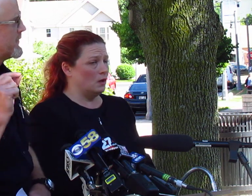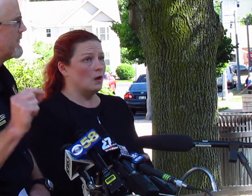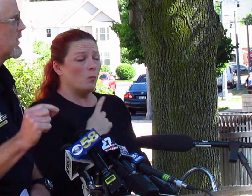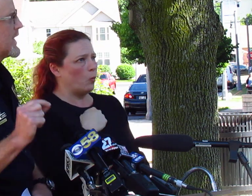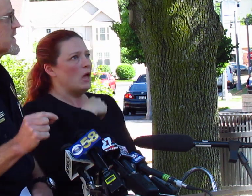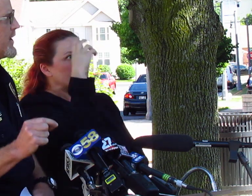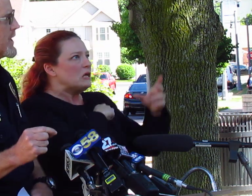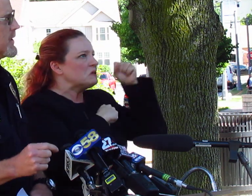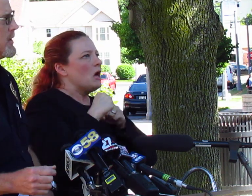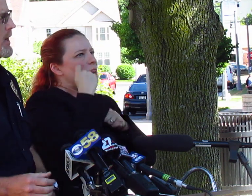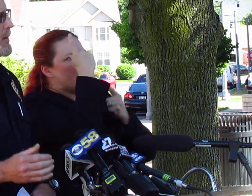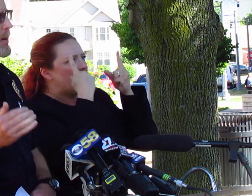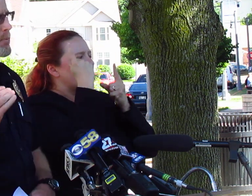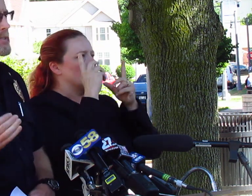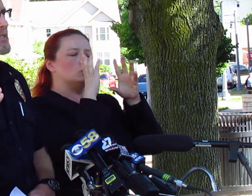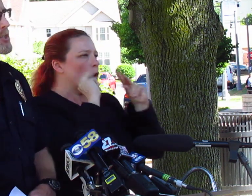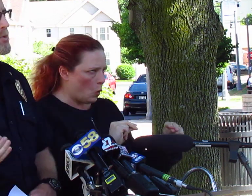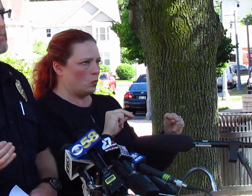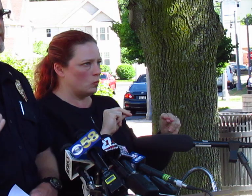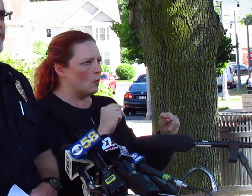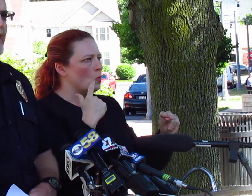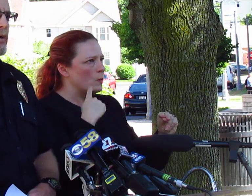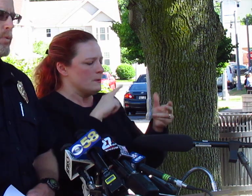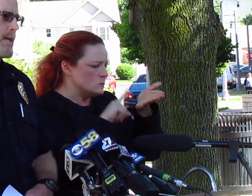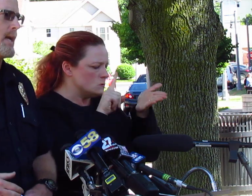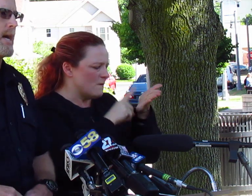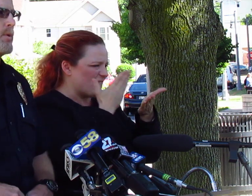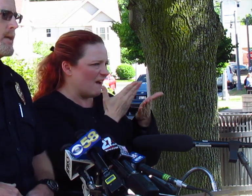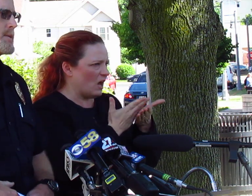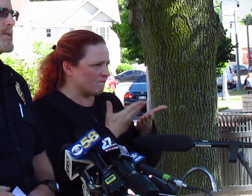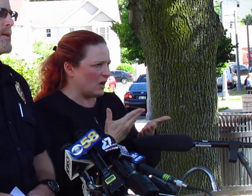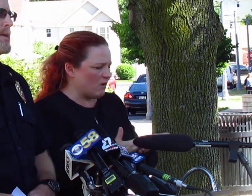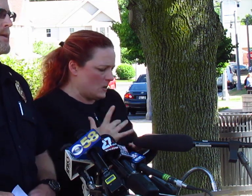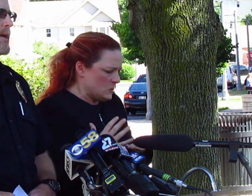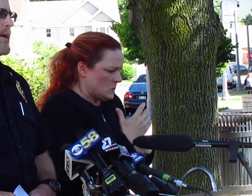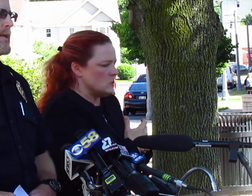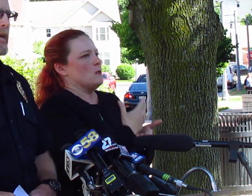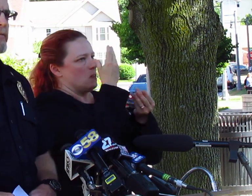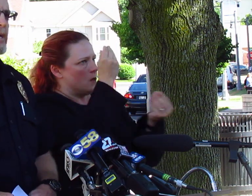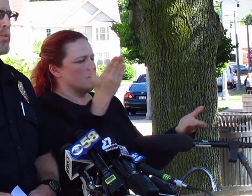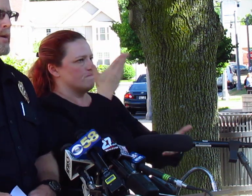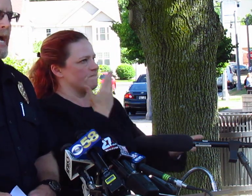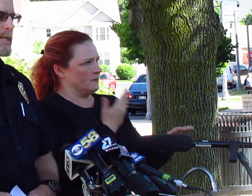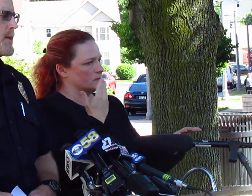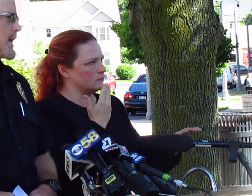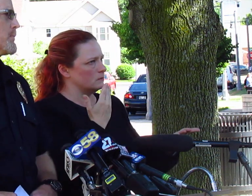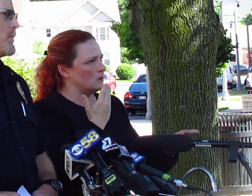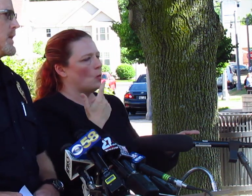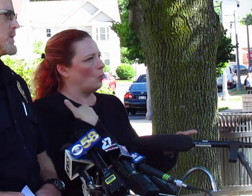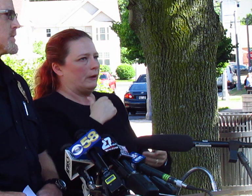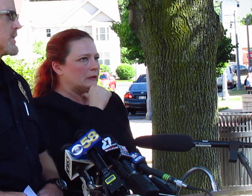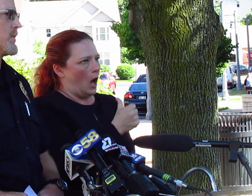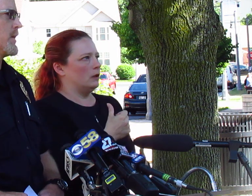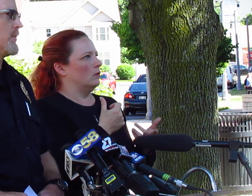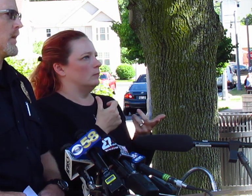all that very last fact, I please ask that you respect the fact that we cannot release any of that information. We are not going to